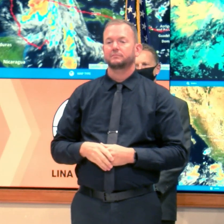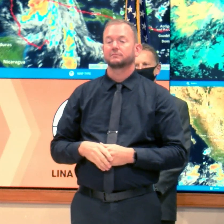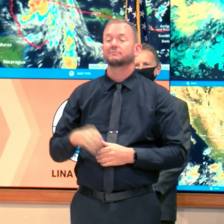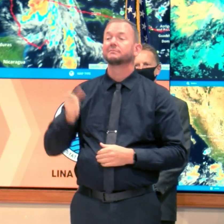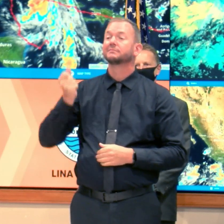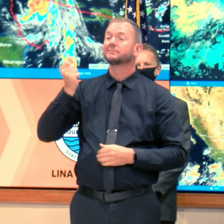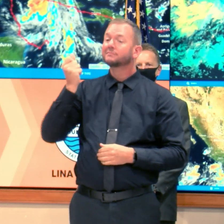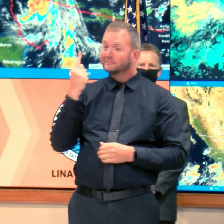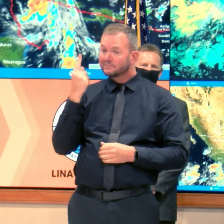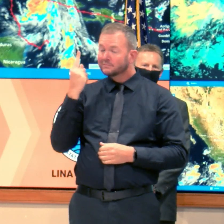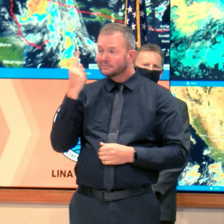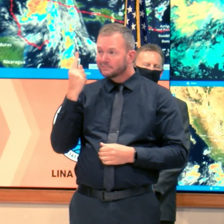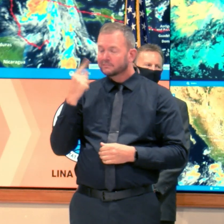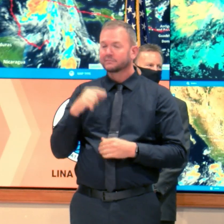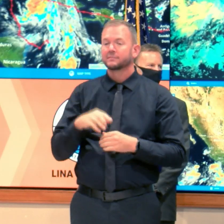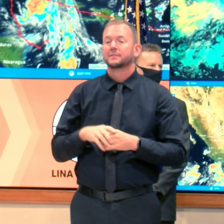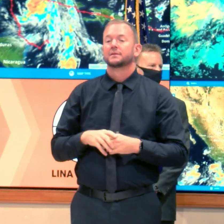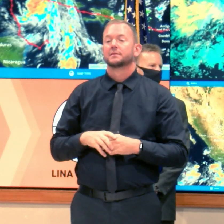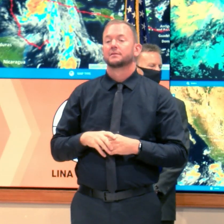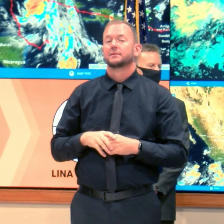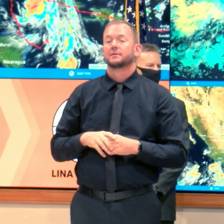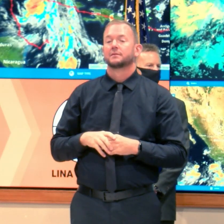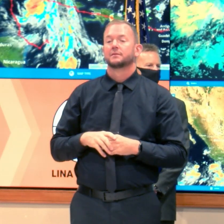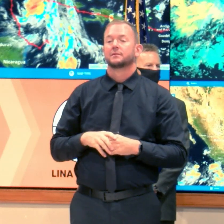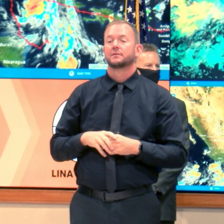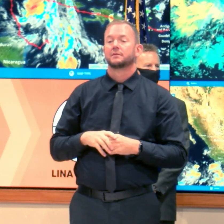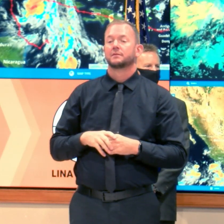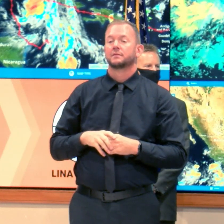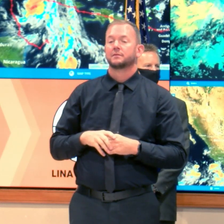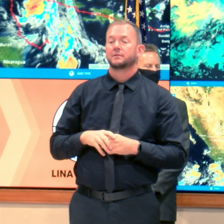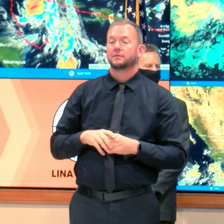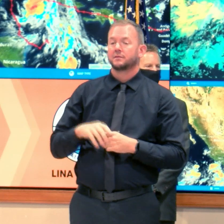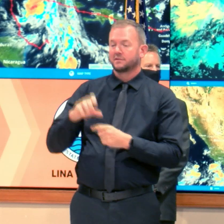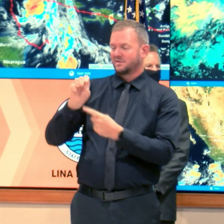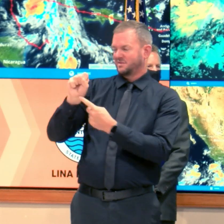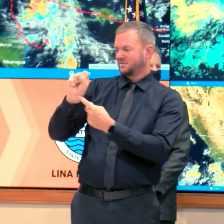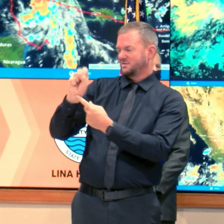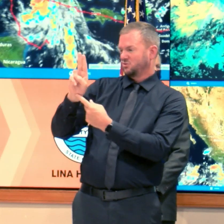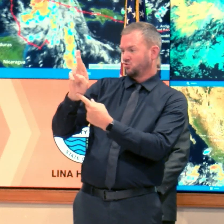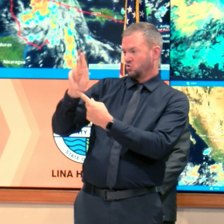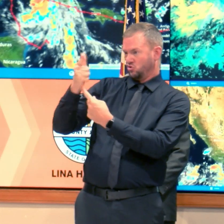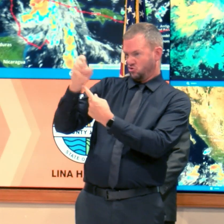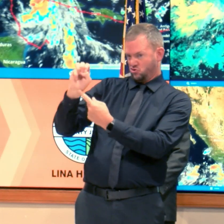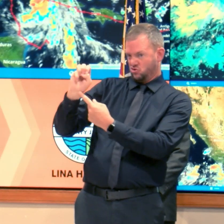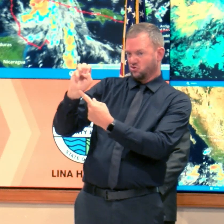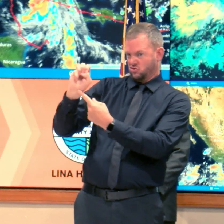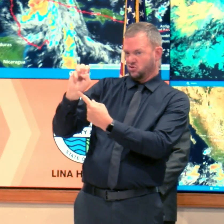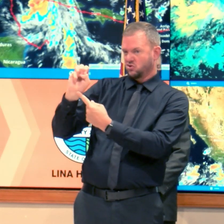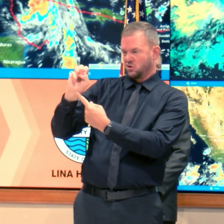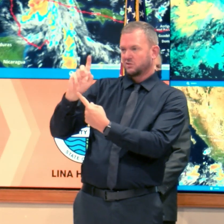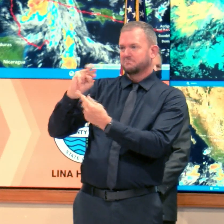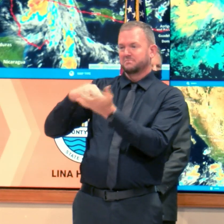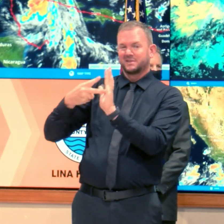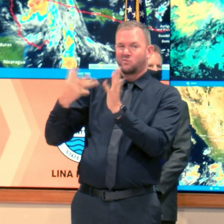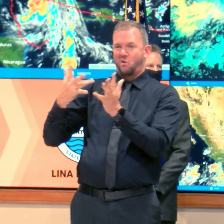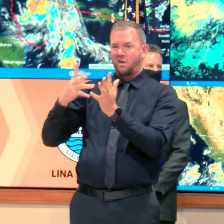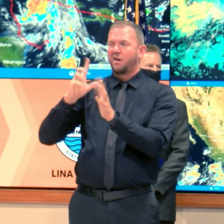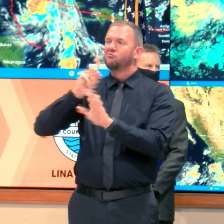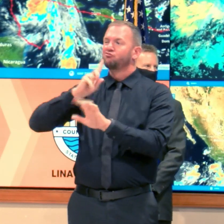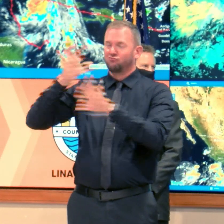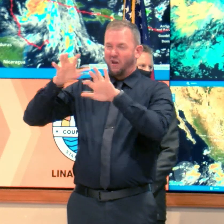see a higher potential for surge impact, not so much the potential for flooding, but the impact of